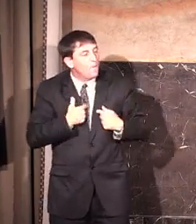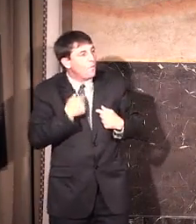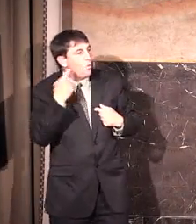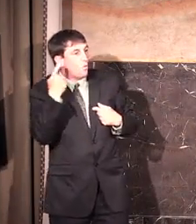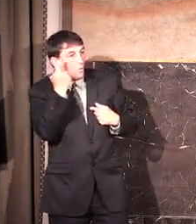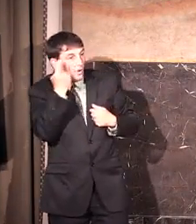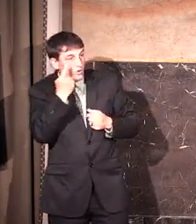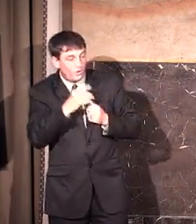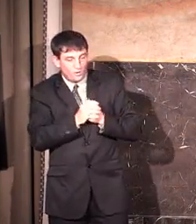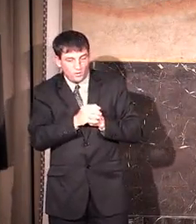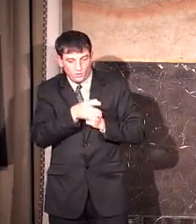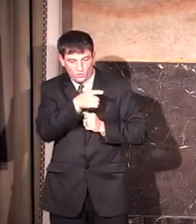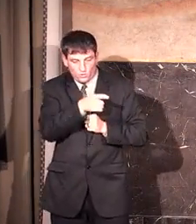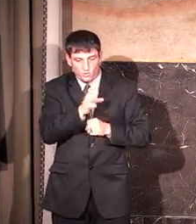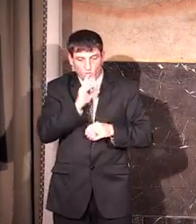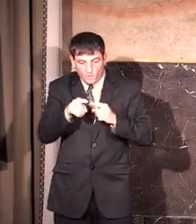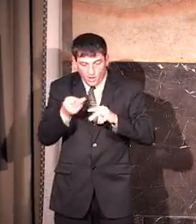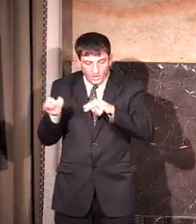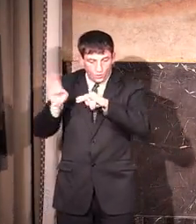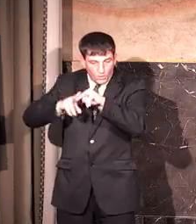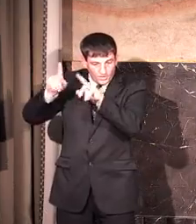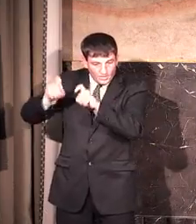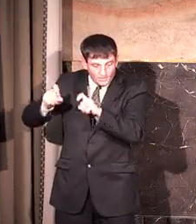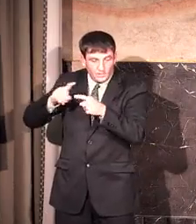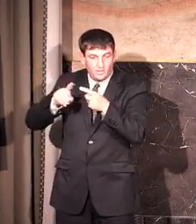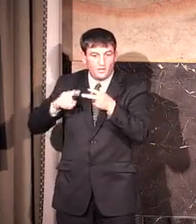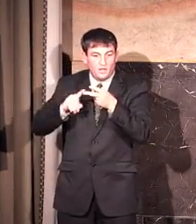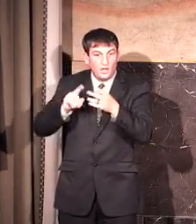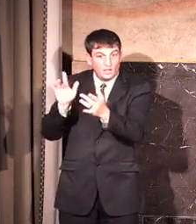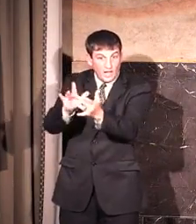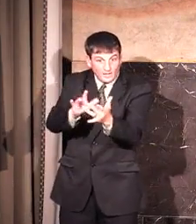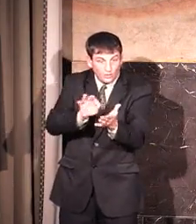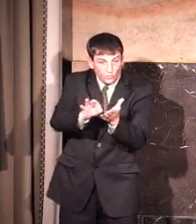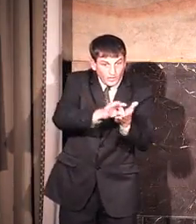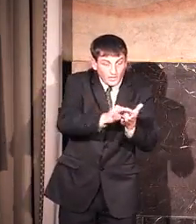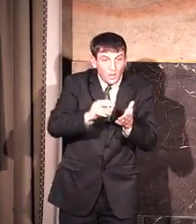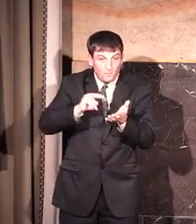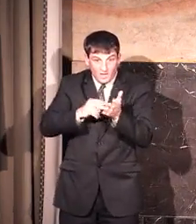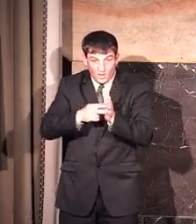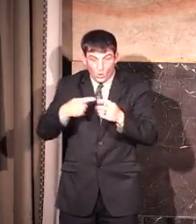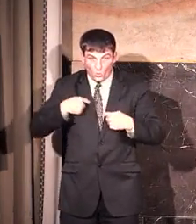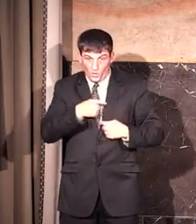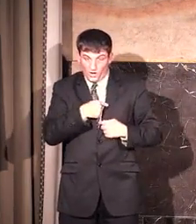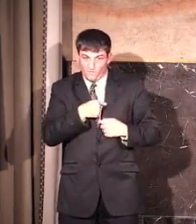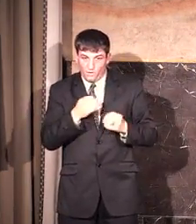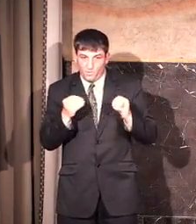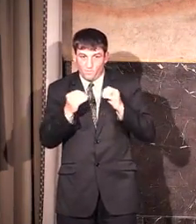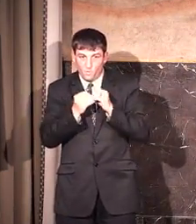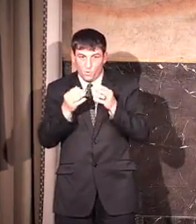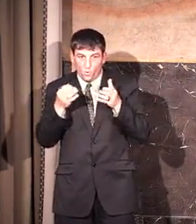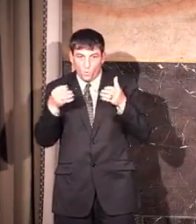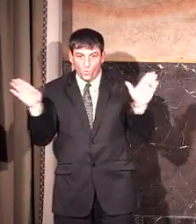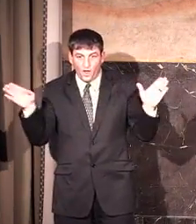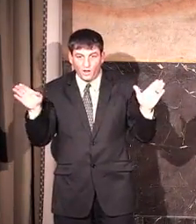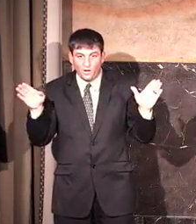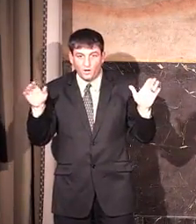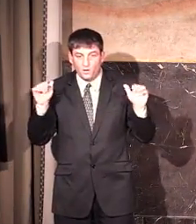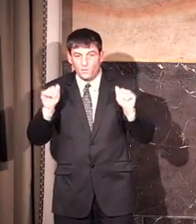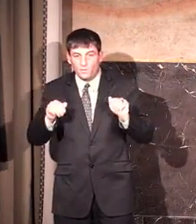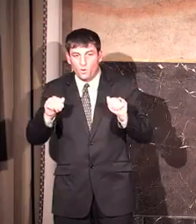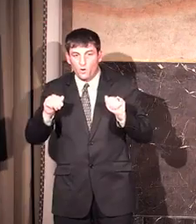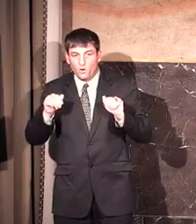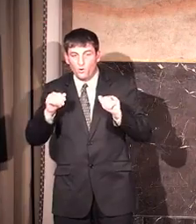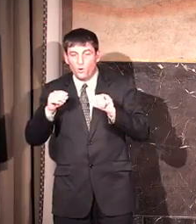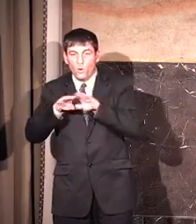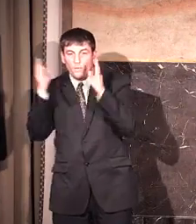pointing to this increased testing and contact tracing. Does that mean we have a wider margin for error when we do reopen than maybe 2 weeks